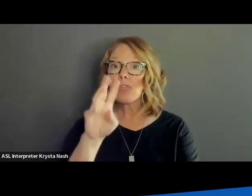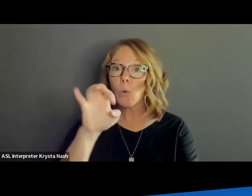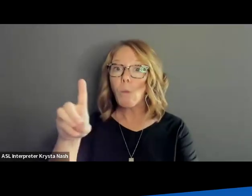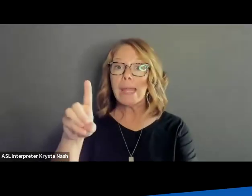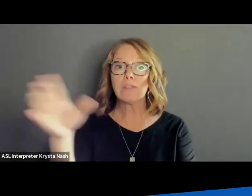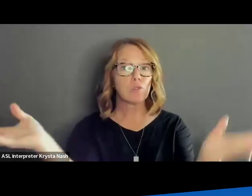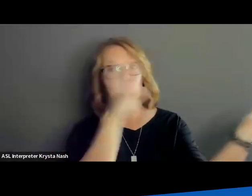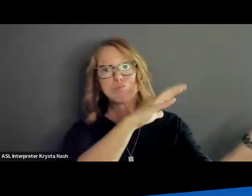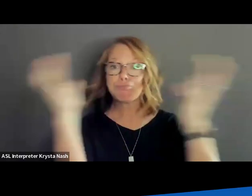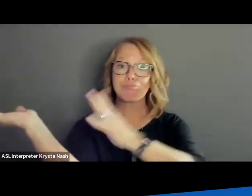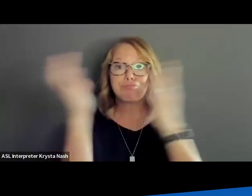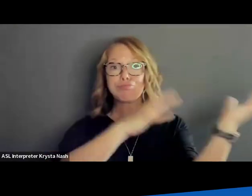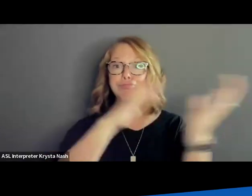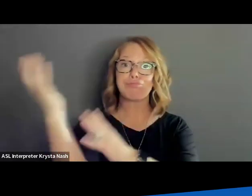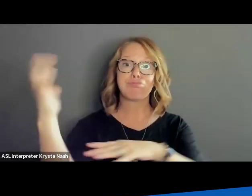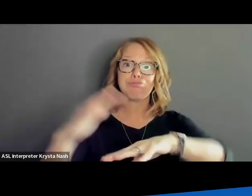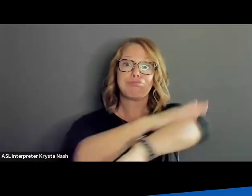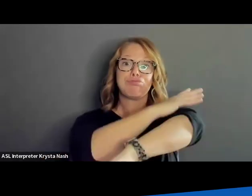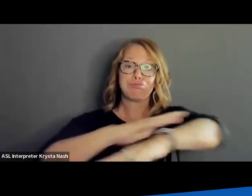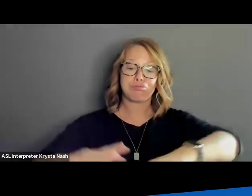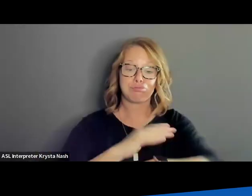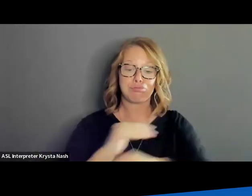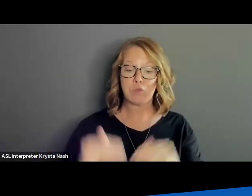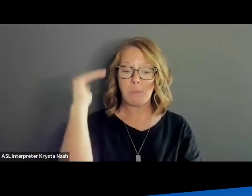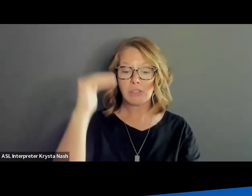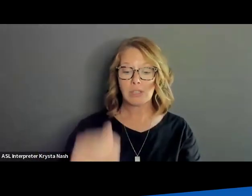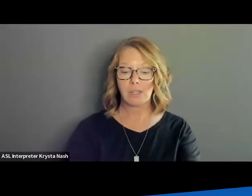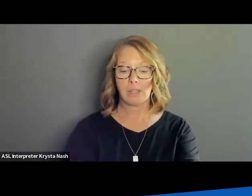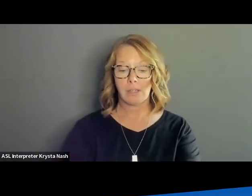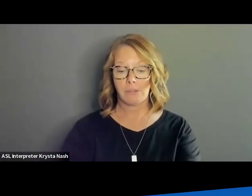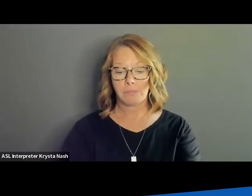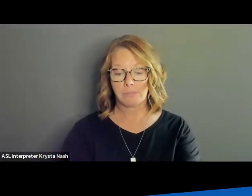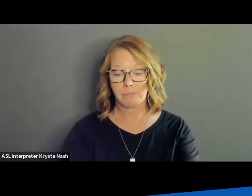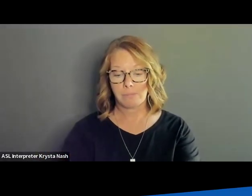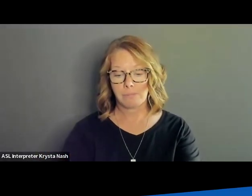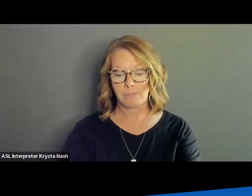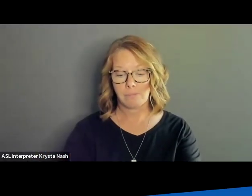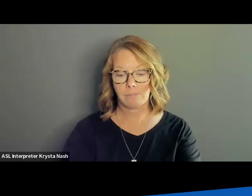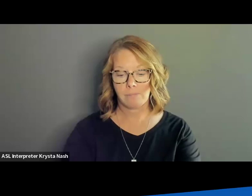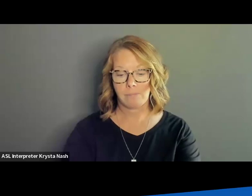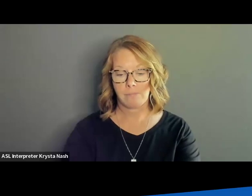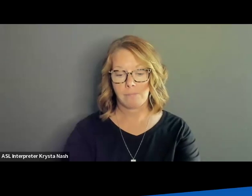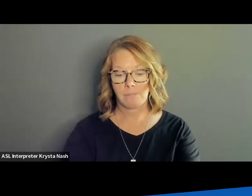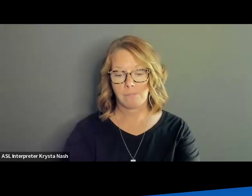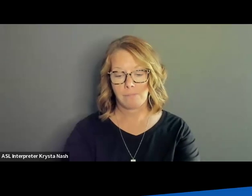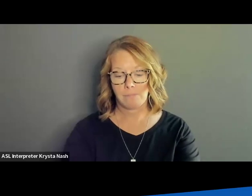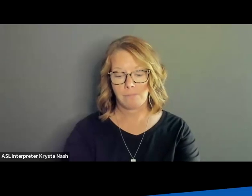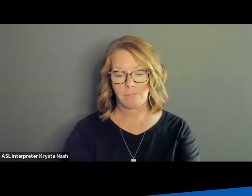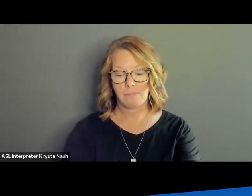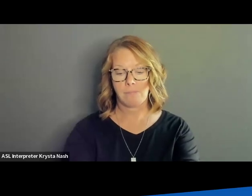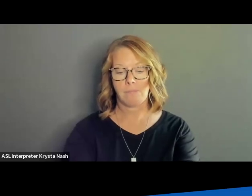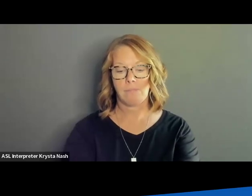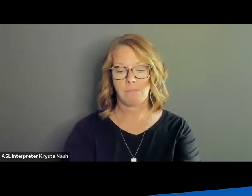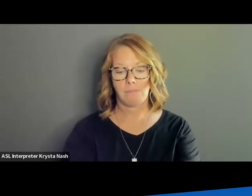blowing over your skin can do it. If you're sitting too close to the fireplace in the wintertime, or if you're out in the